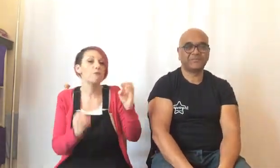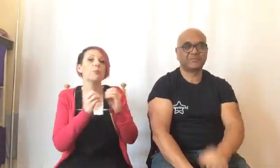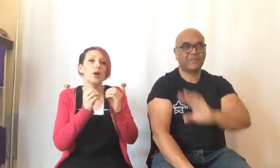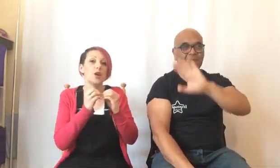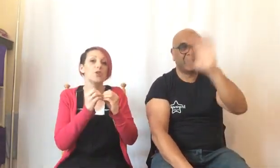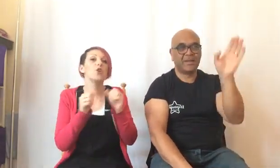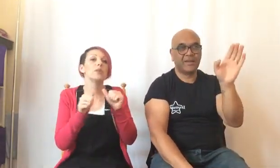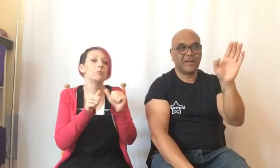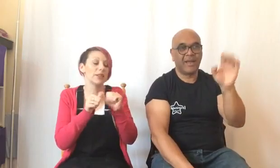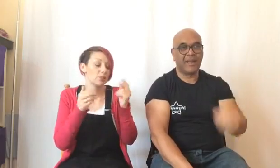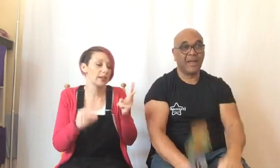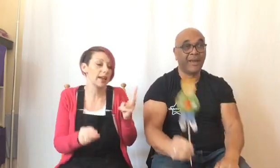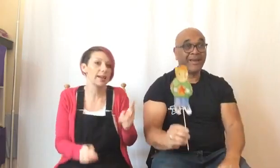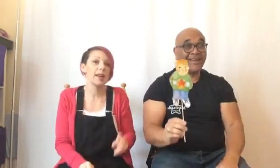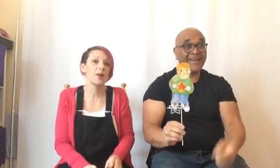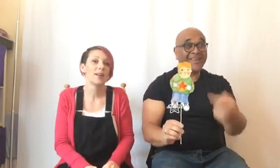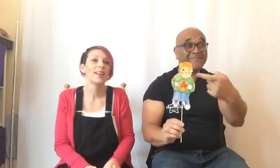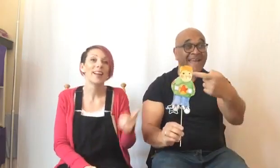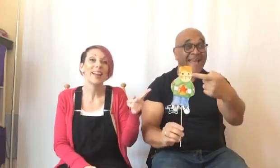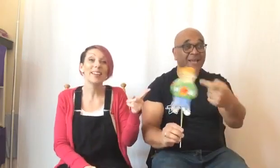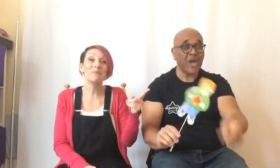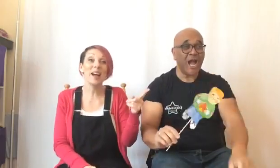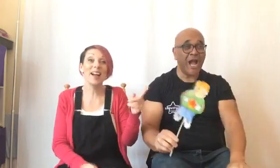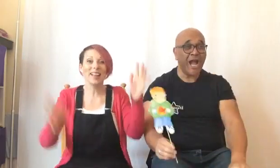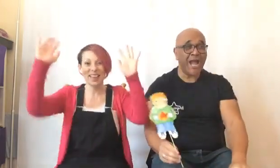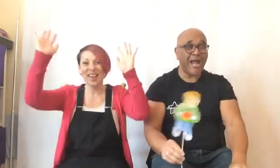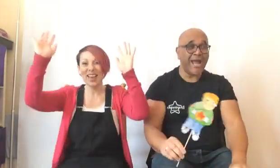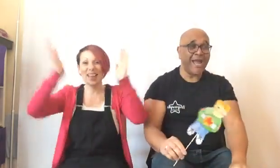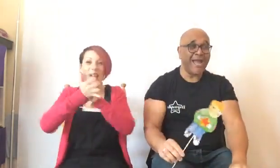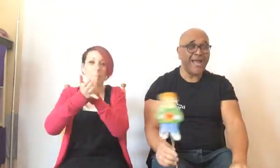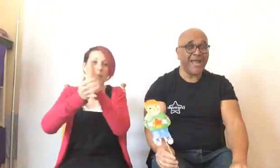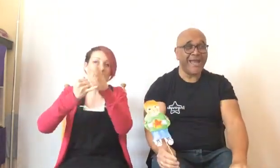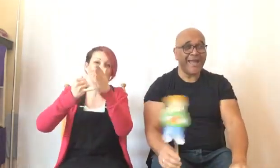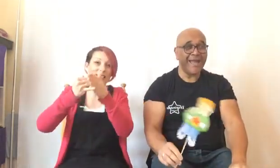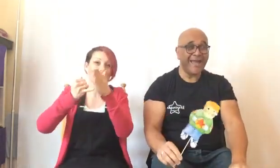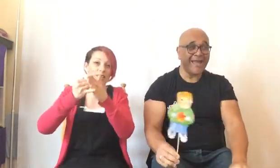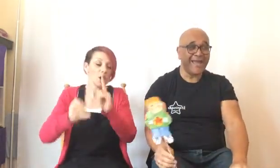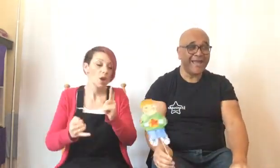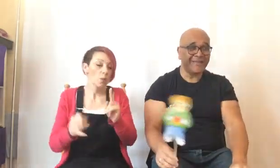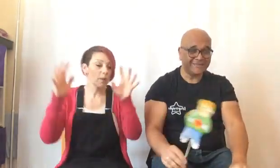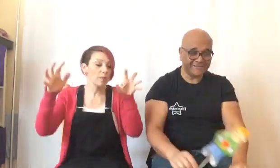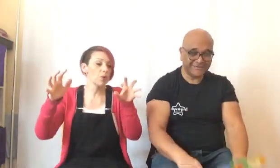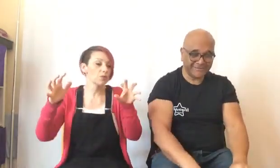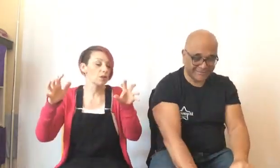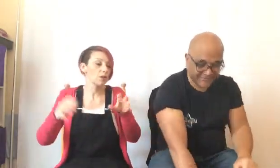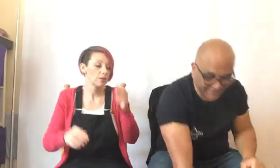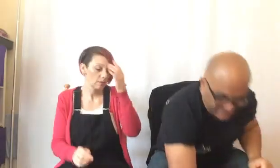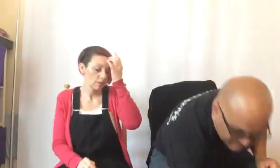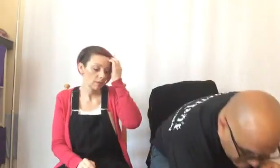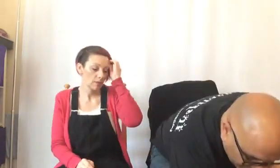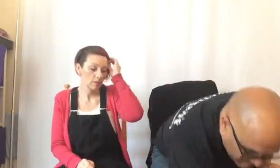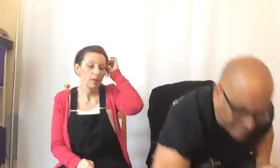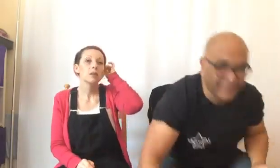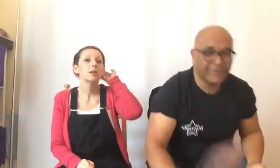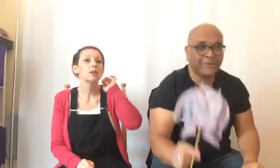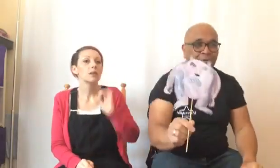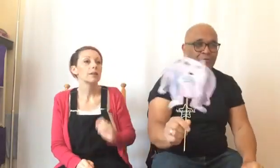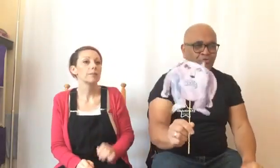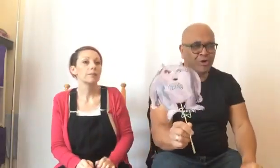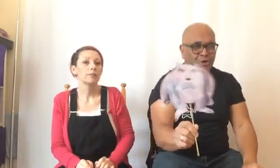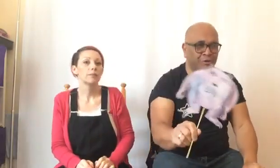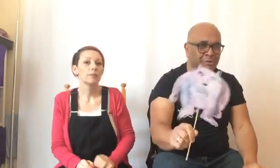hello from Bernard, who is better again now. He's back! He's back! Yay! Happy endings. And what about the monster?